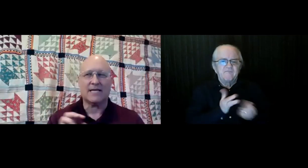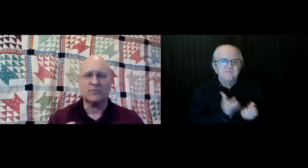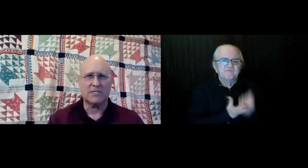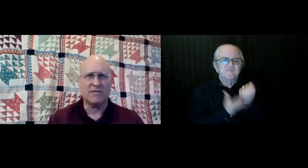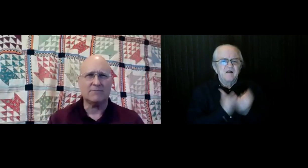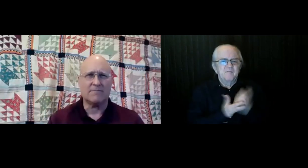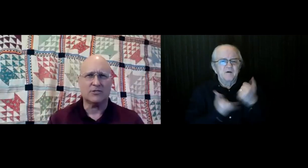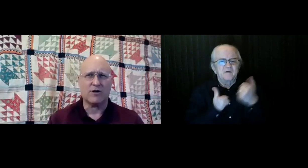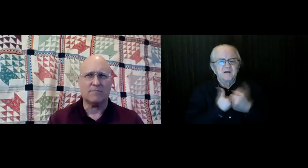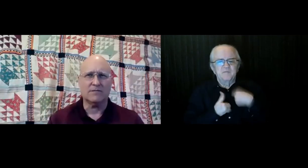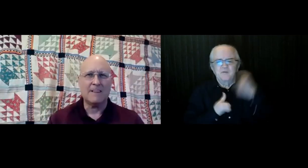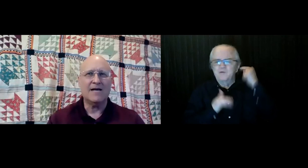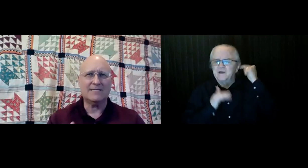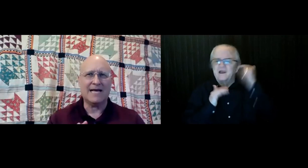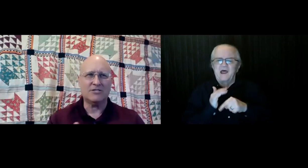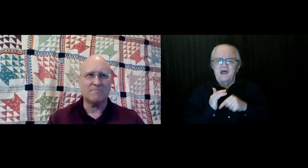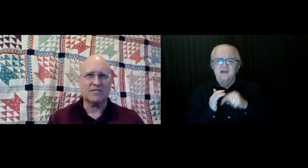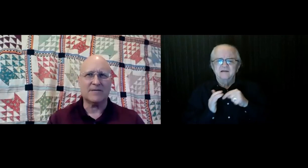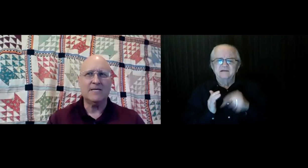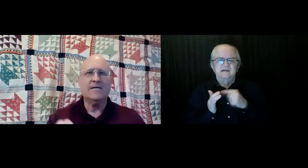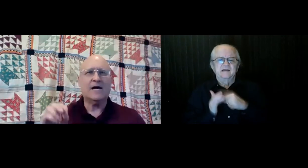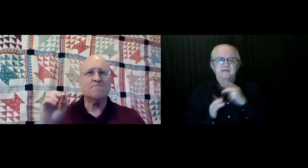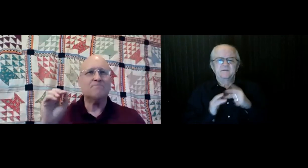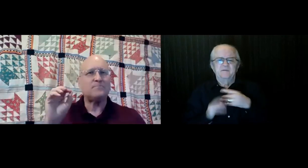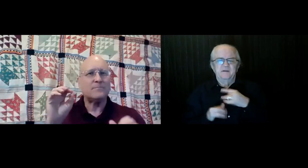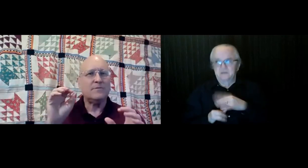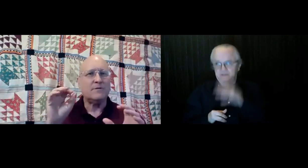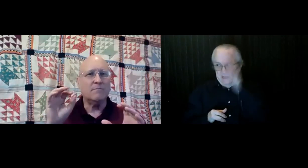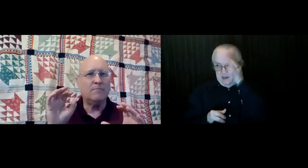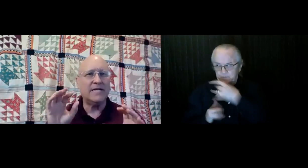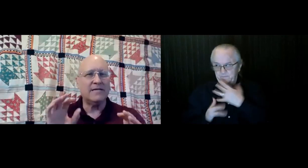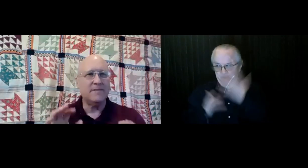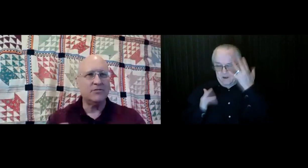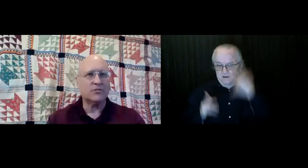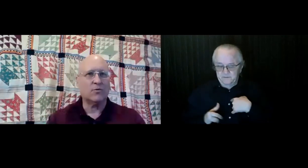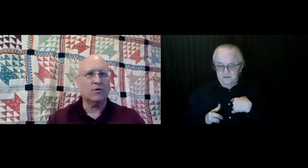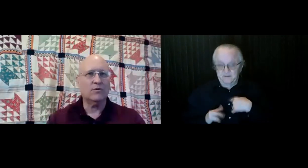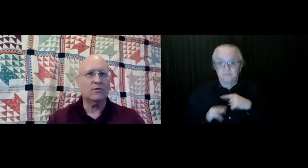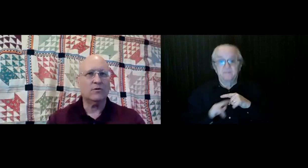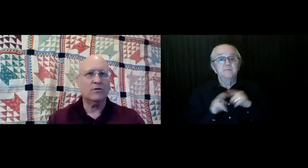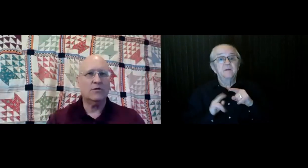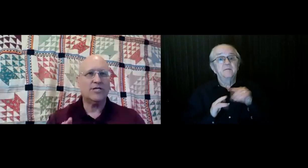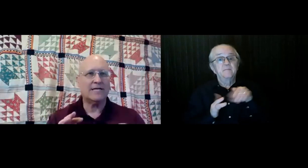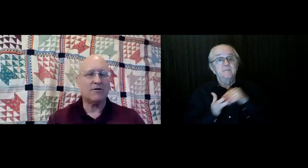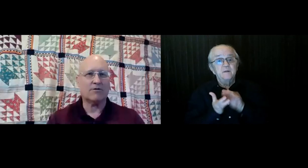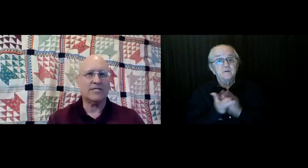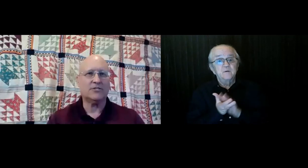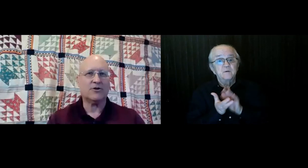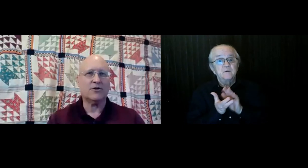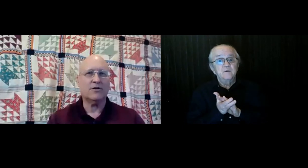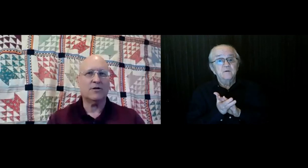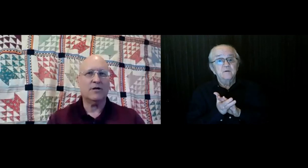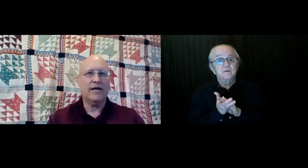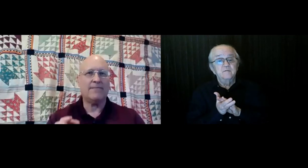in the stands, which sometimes got me in trouble. Dad, don't embarrass me. But in middle school, she got an art